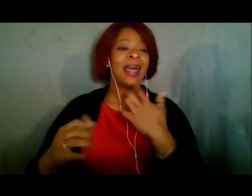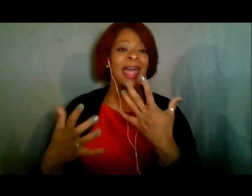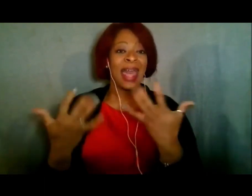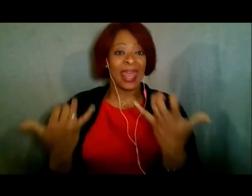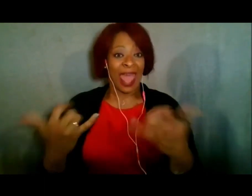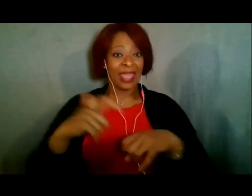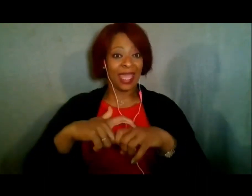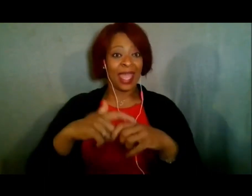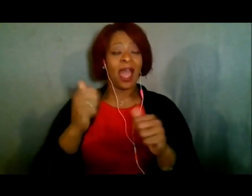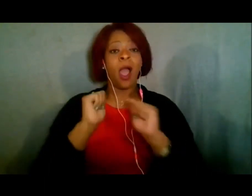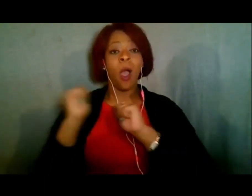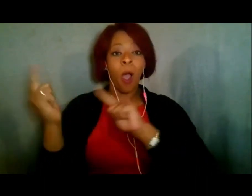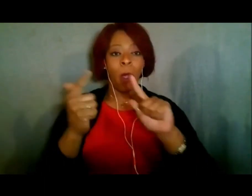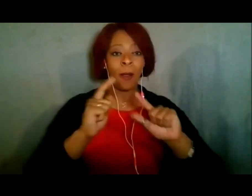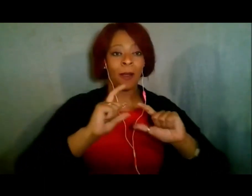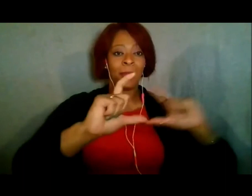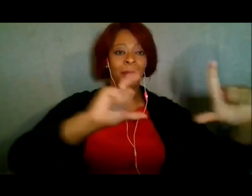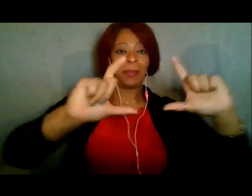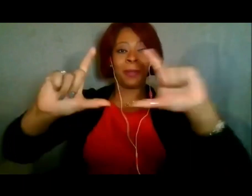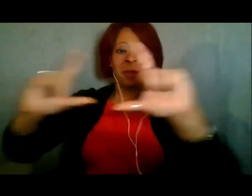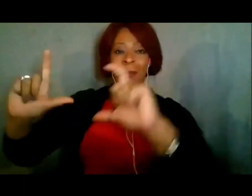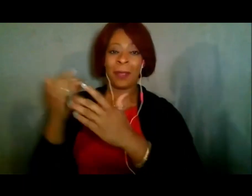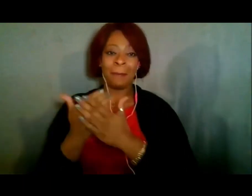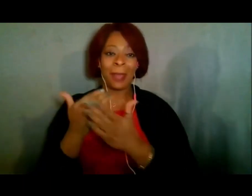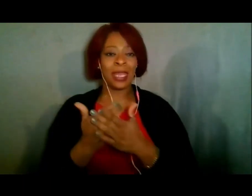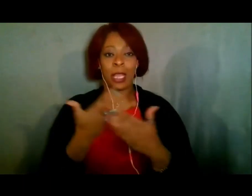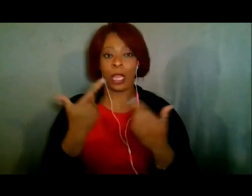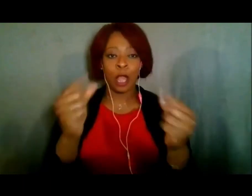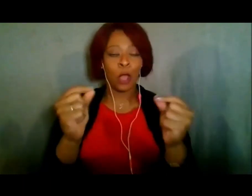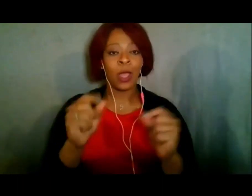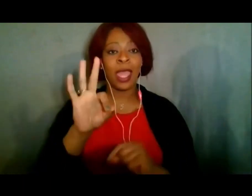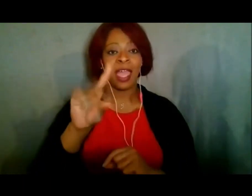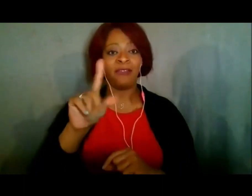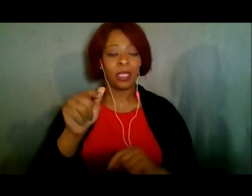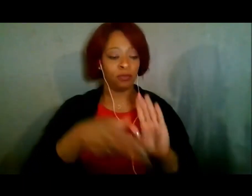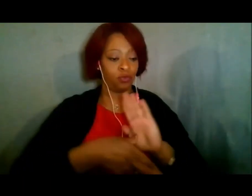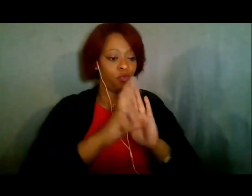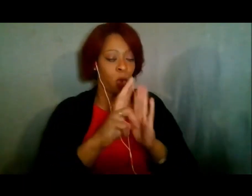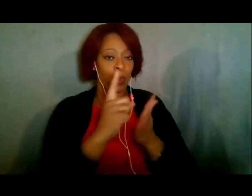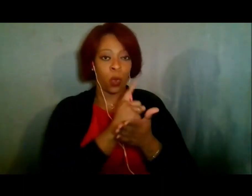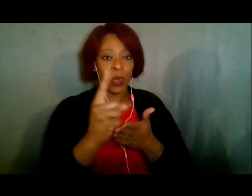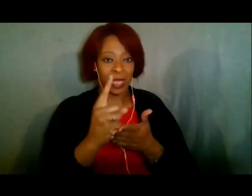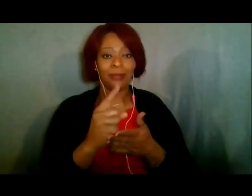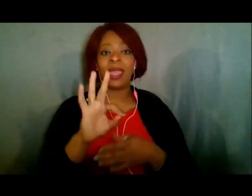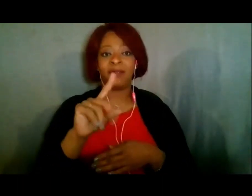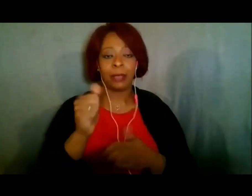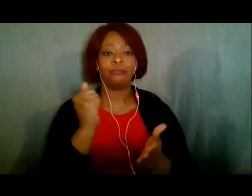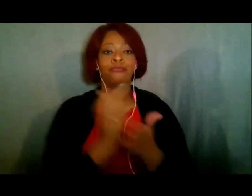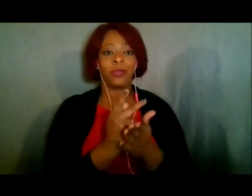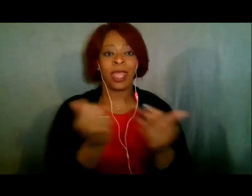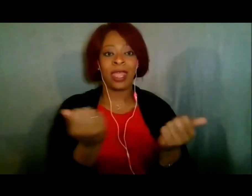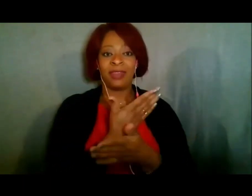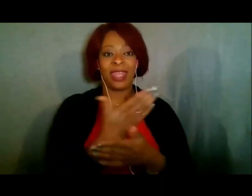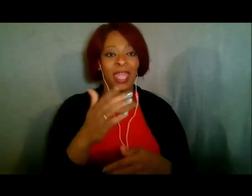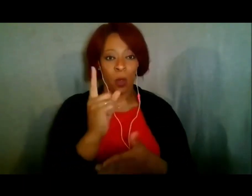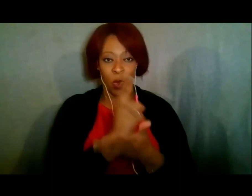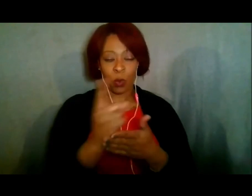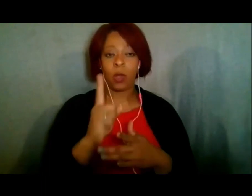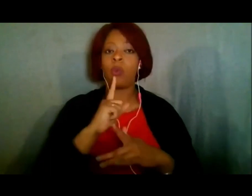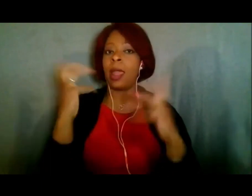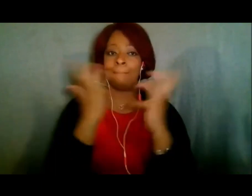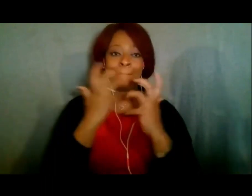we gave everyone the money, said go. The FDA said we'll review within a week, and they actually reviewed everything. It was absolutely